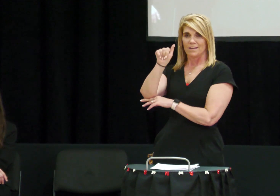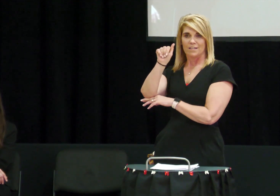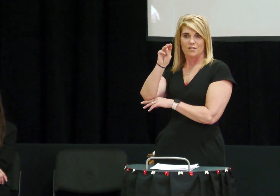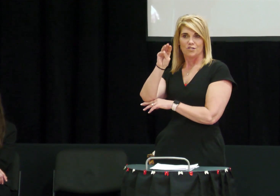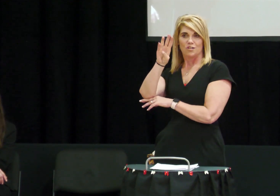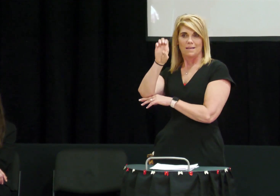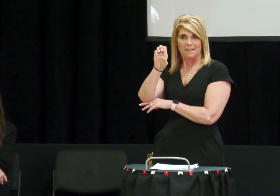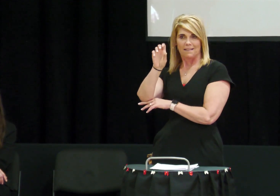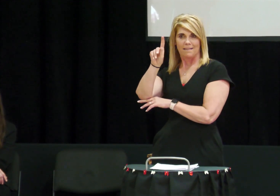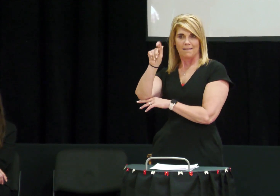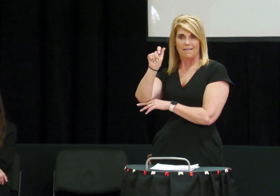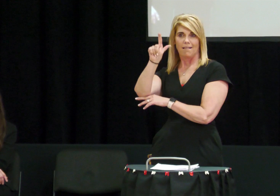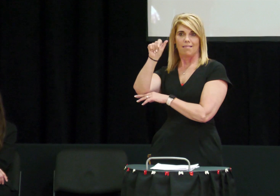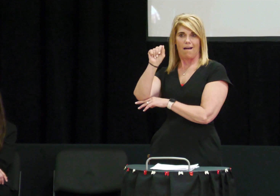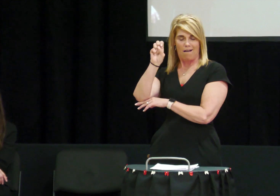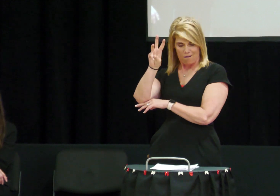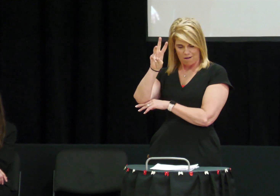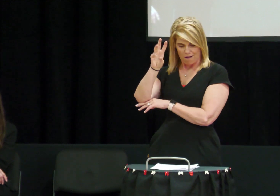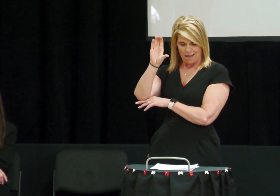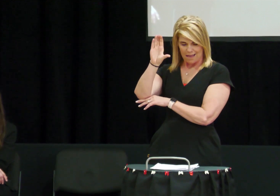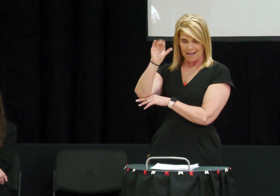and that's Jamie Kalaw